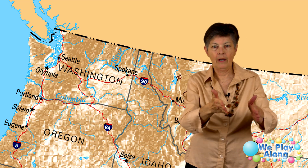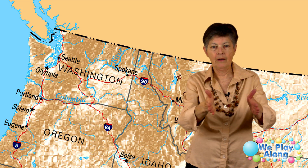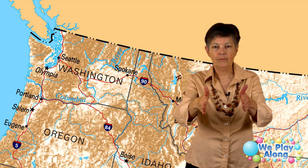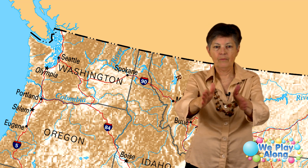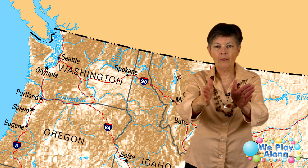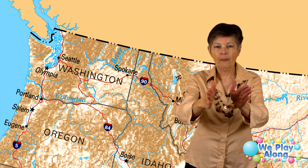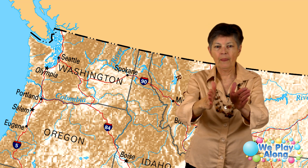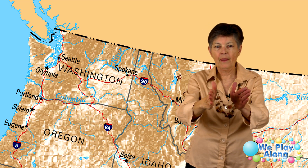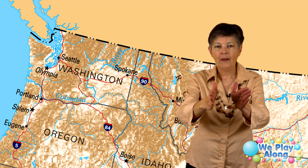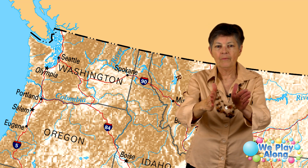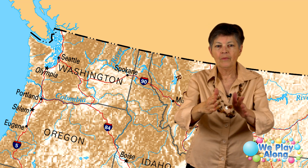right?